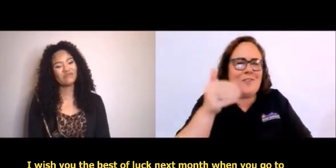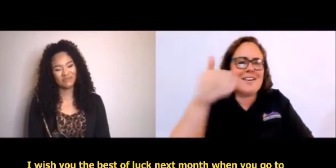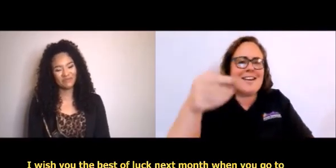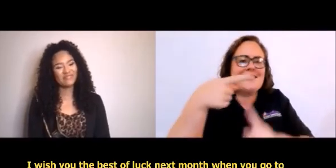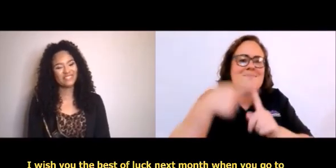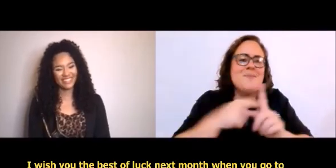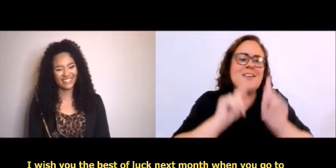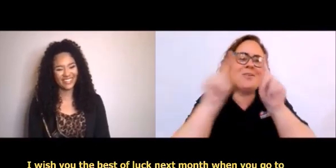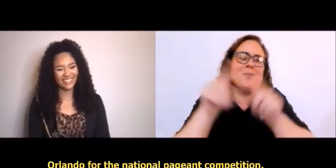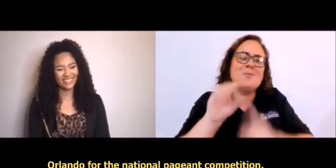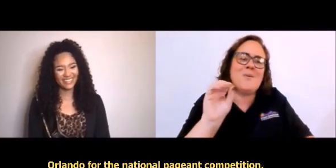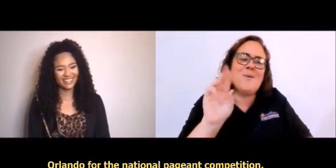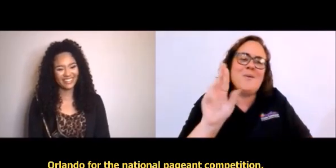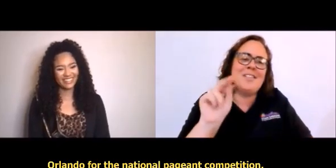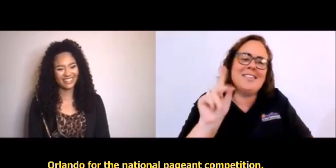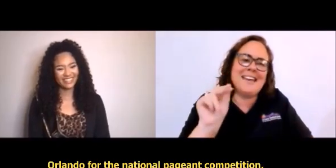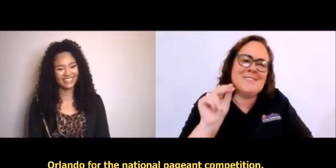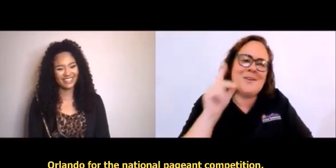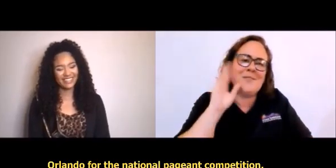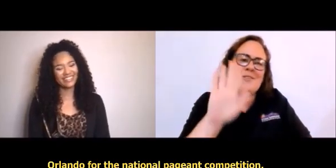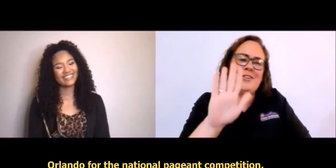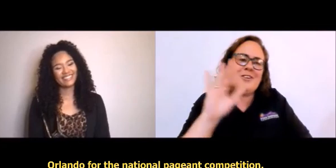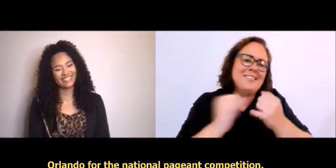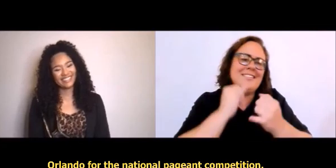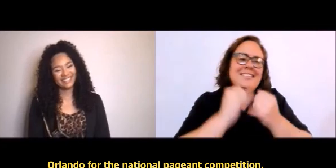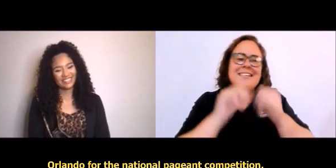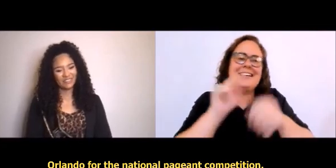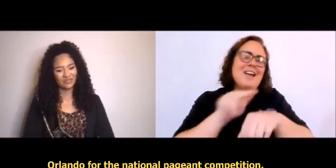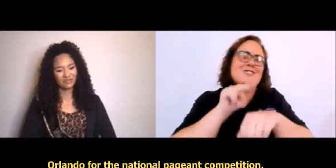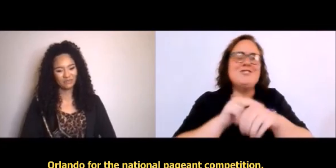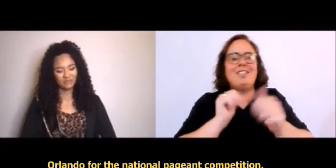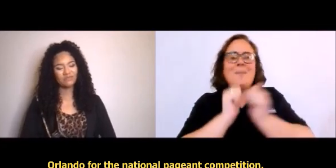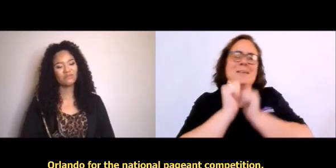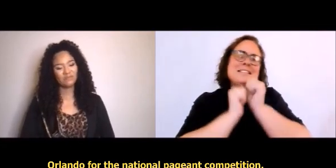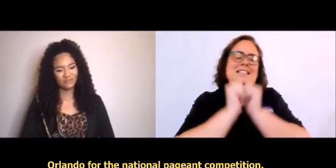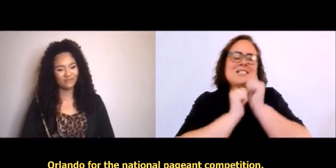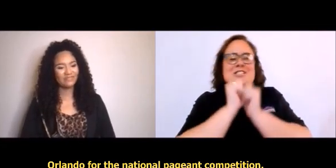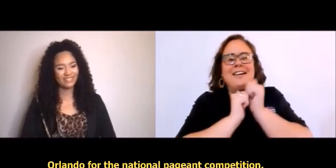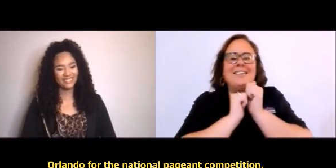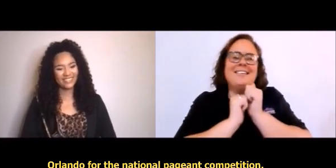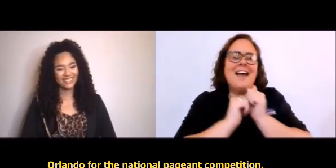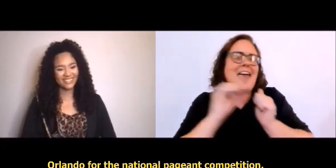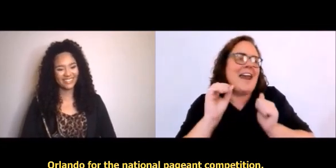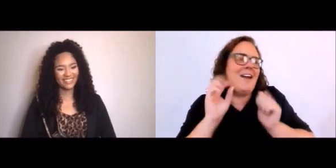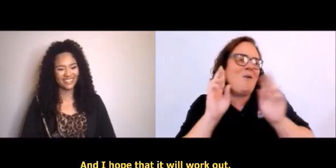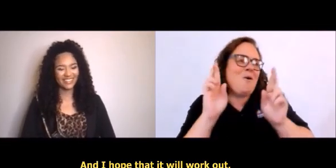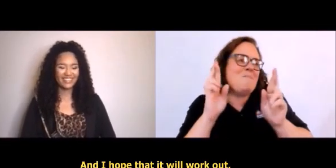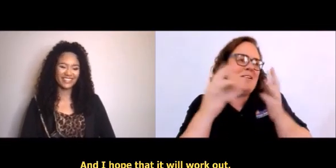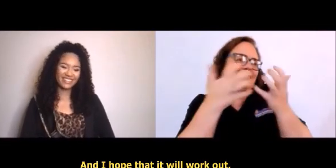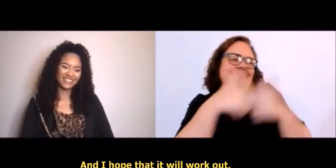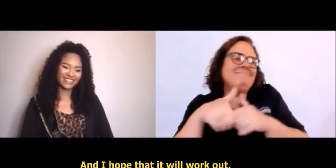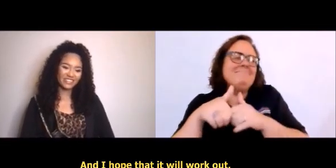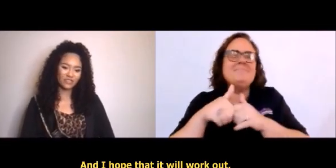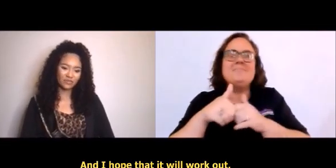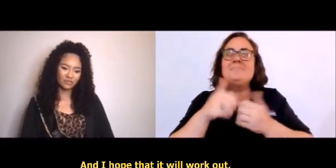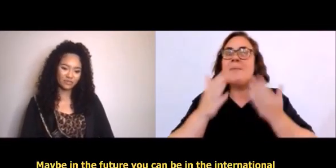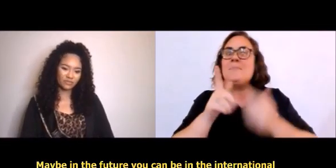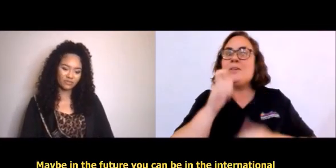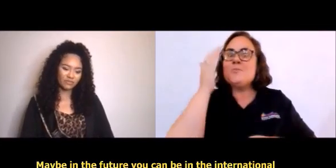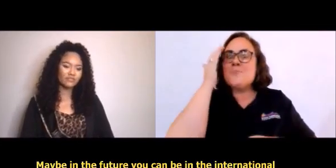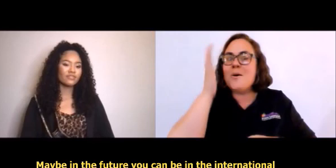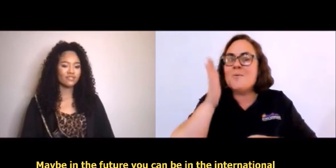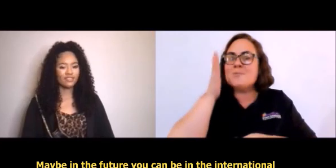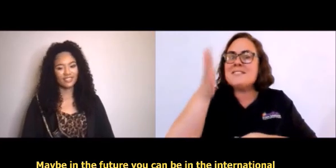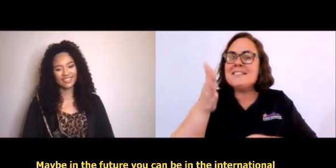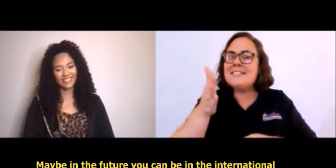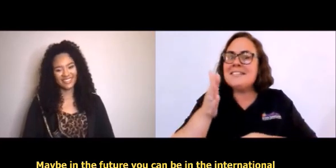luck next month when you go to Orlando for the National Pageant Competition. And I hope that it'll work out. Maybe in the